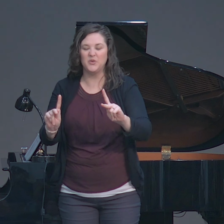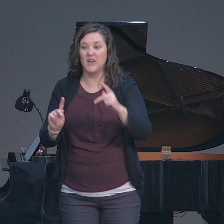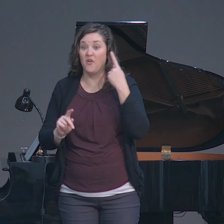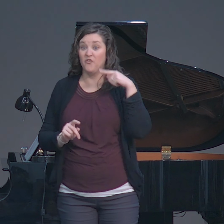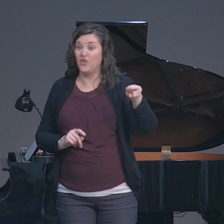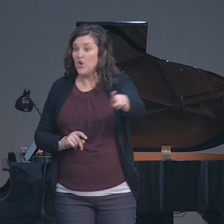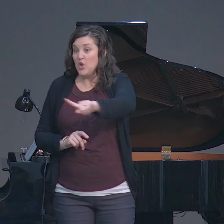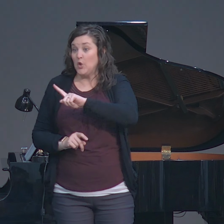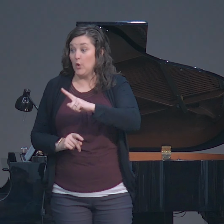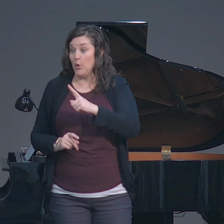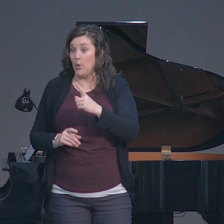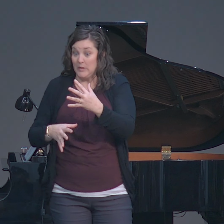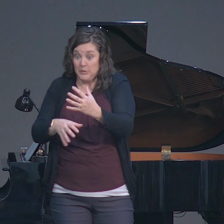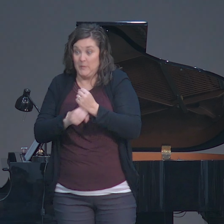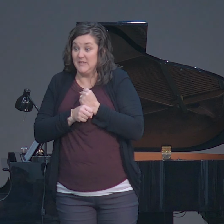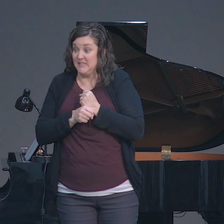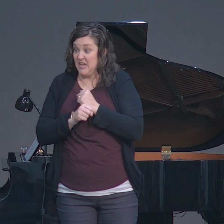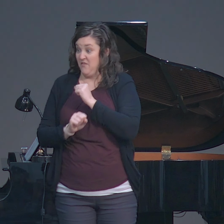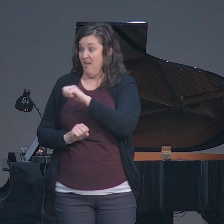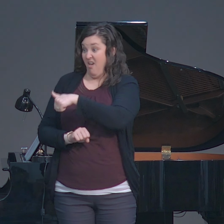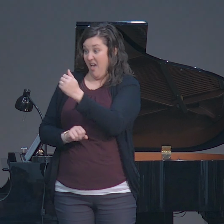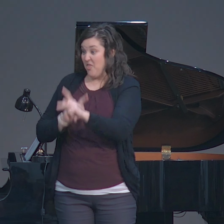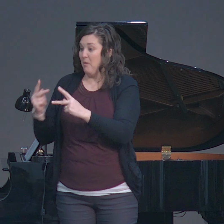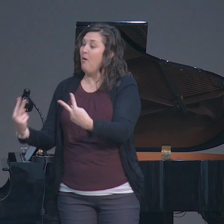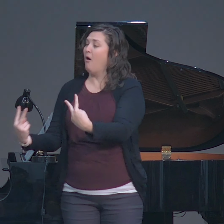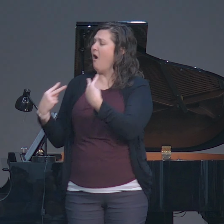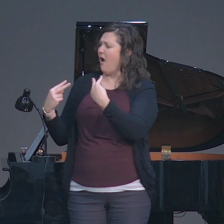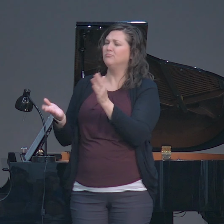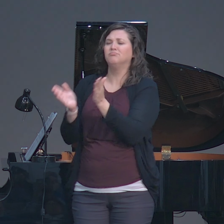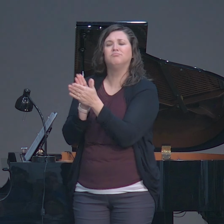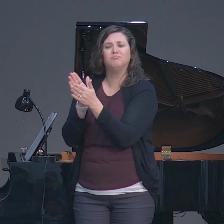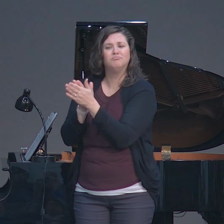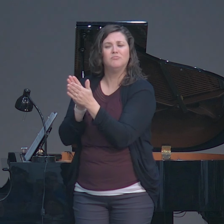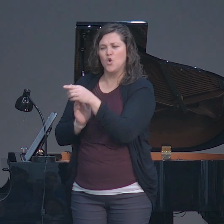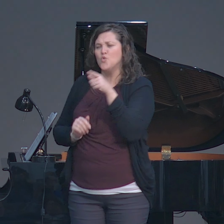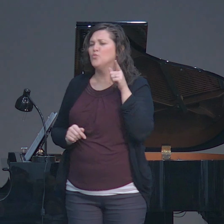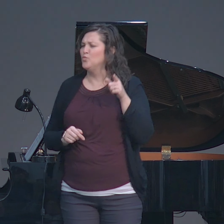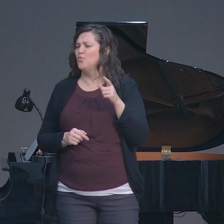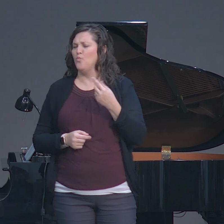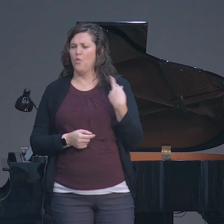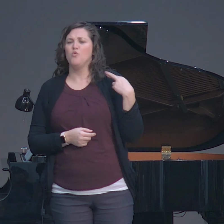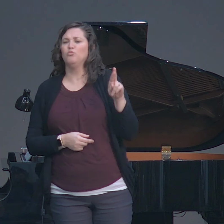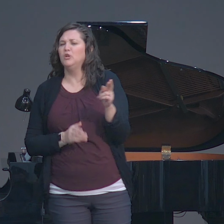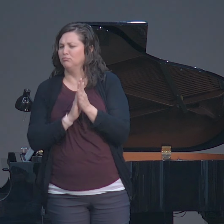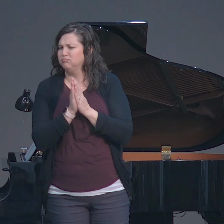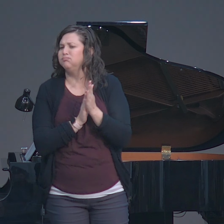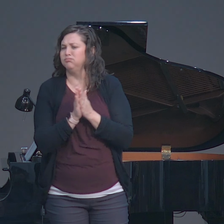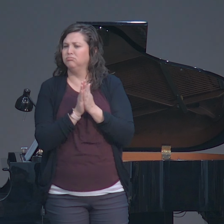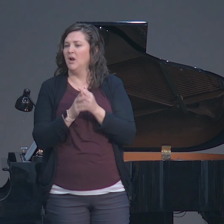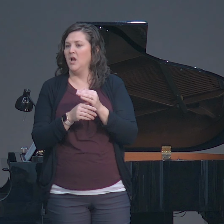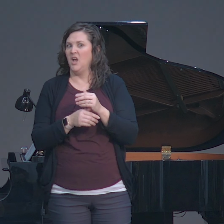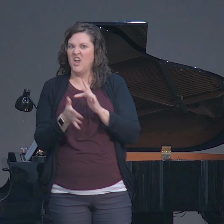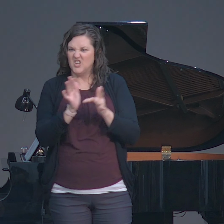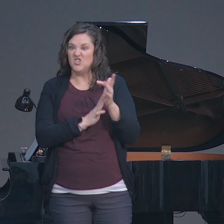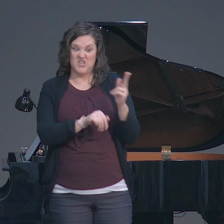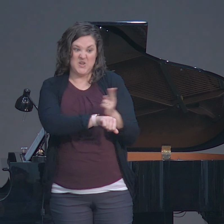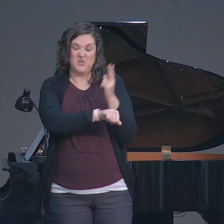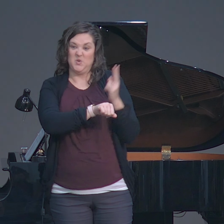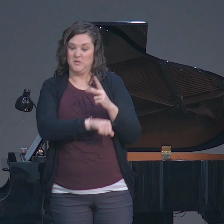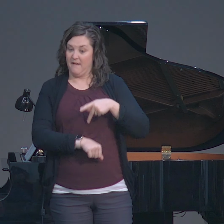you to get others to acknowledge your religious fervor. Jesus even used a